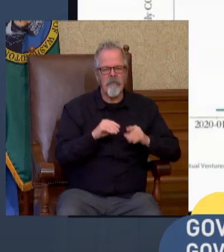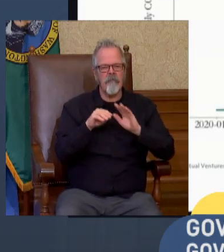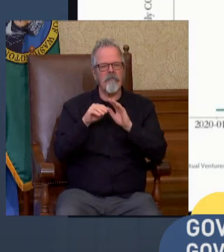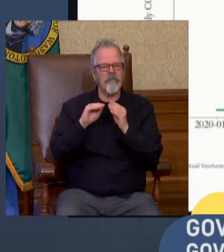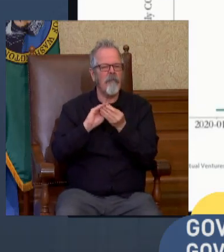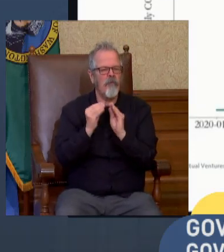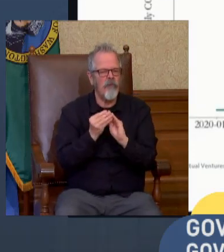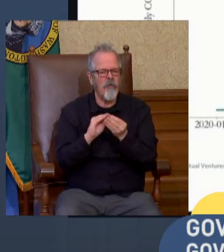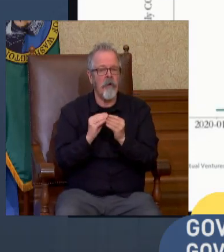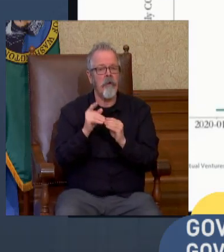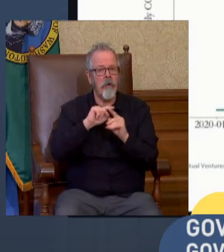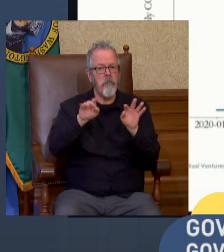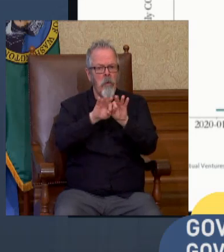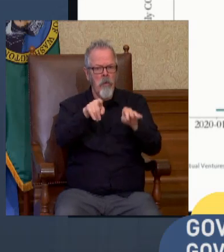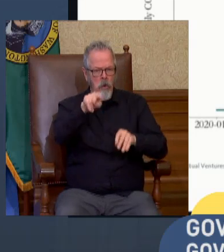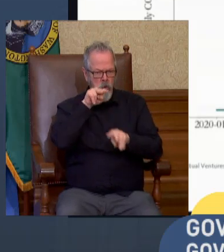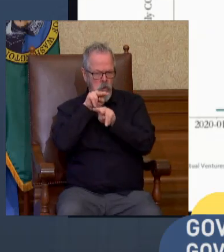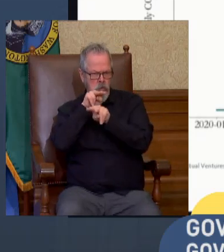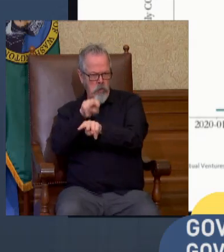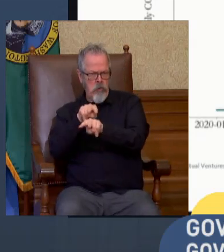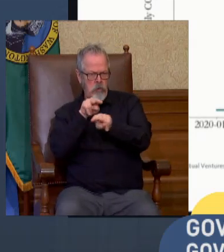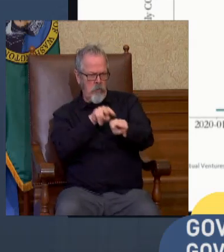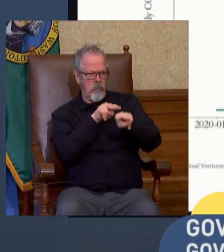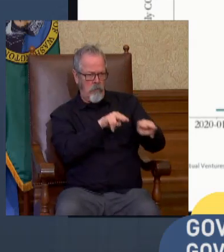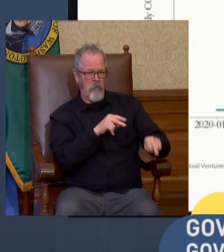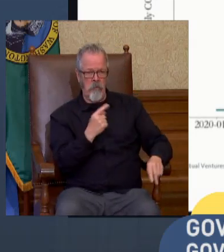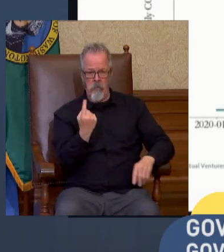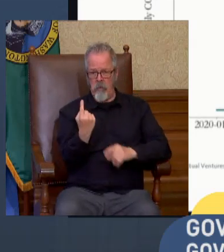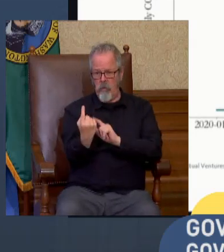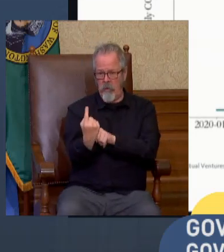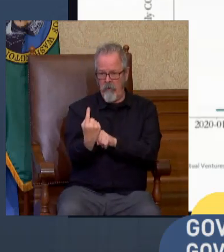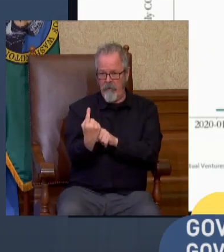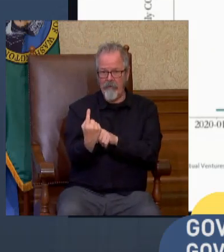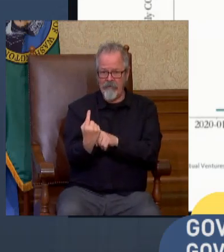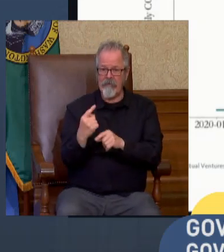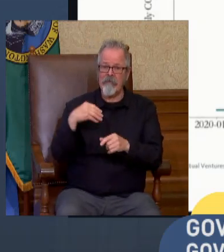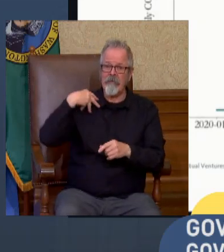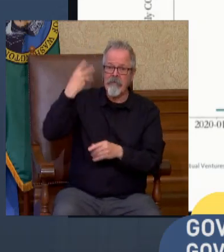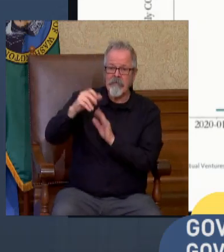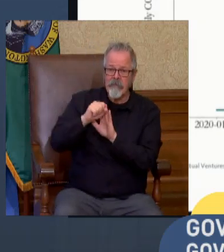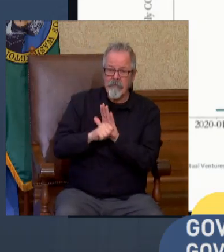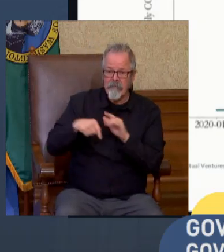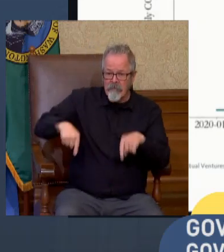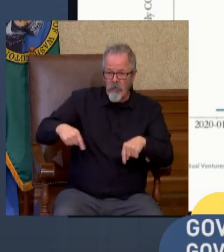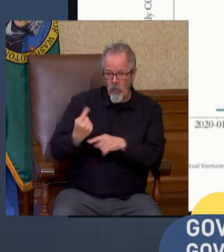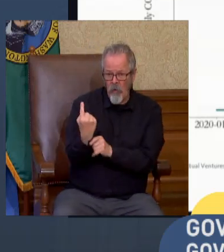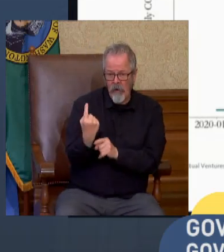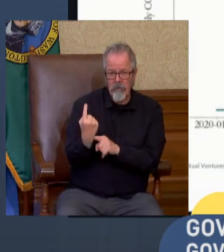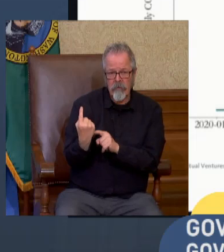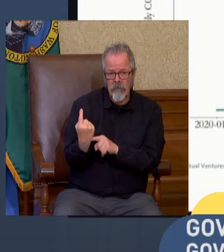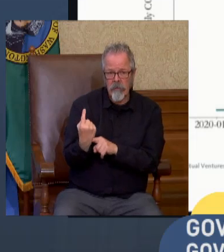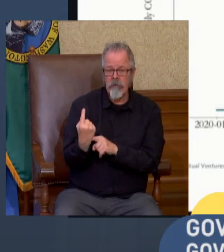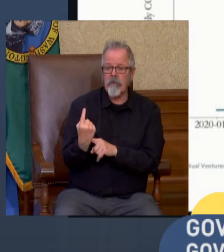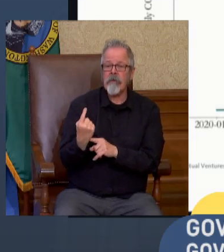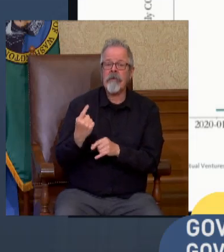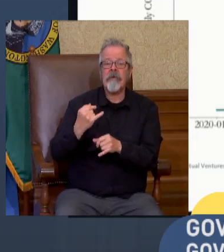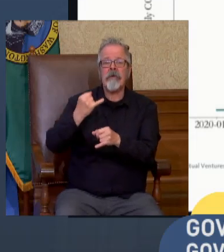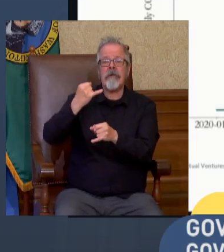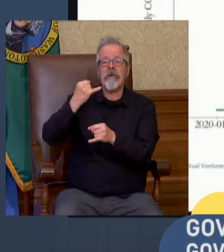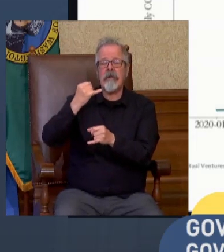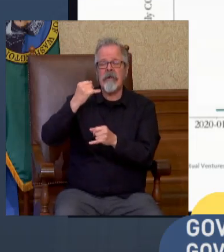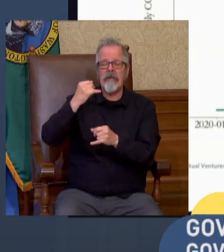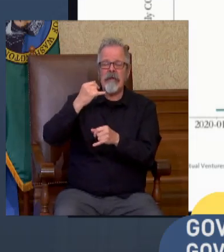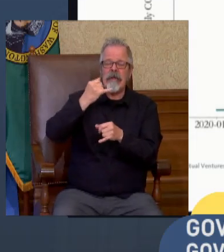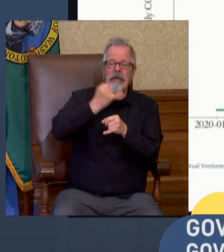Disease Modeling here in Washington State, a well-respected group. And I'm going to take just a moment to go through this slide with you because it's a